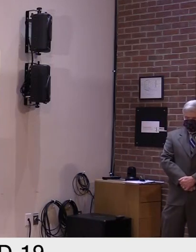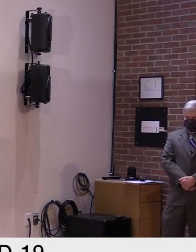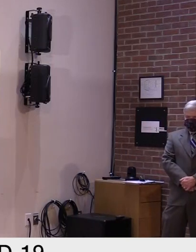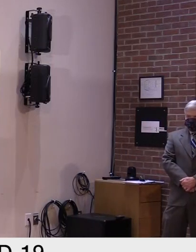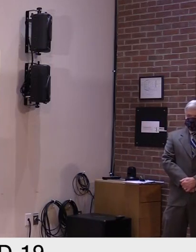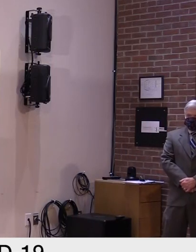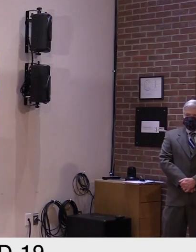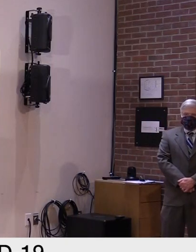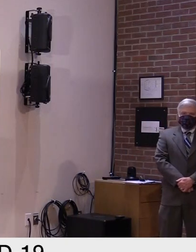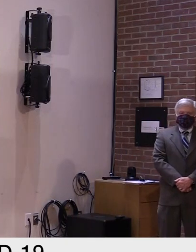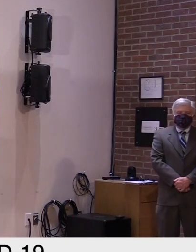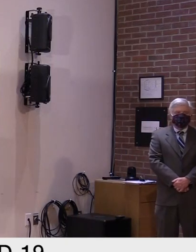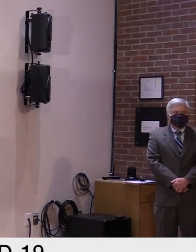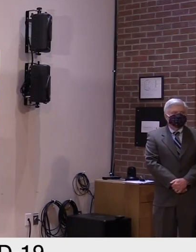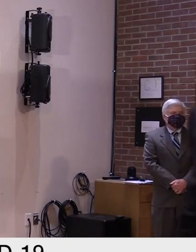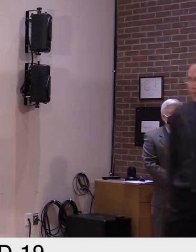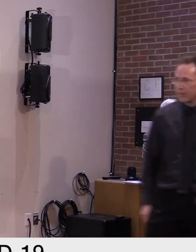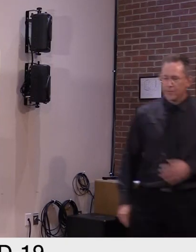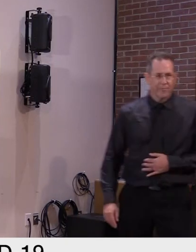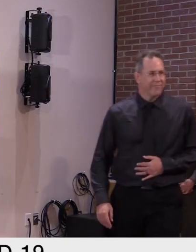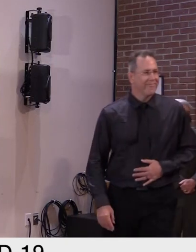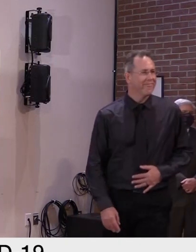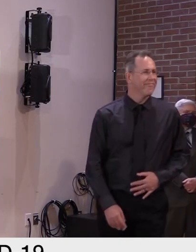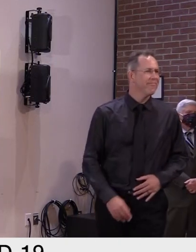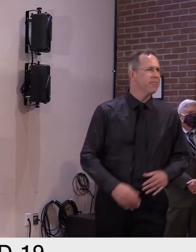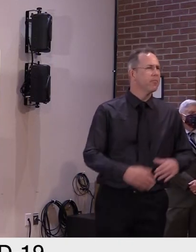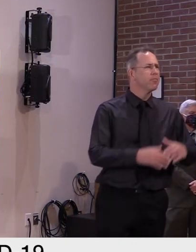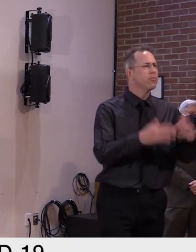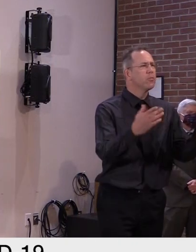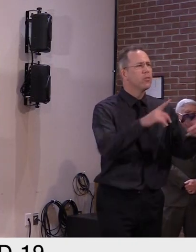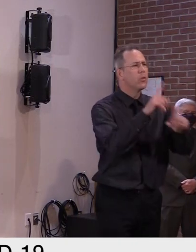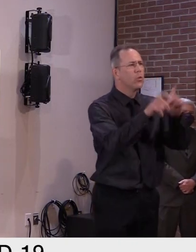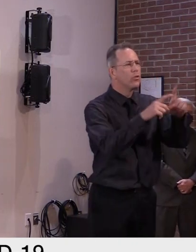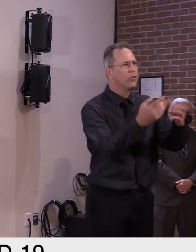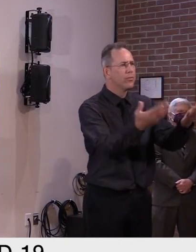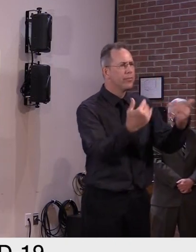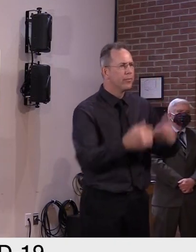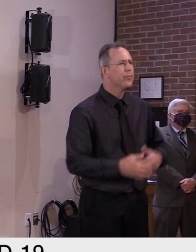Thank you, Dr. Levine. We'll now open it up to questions.